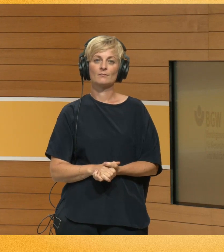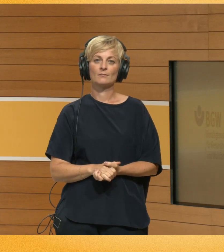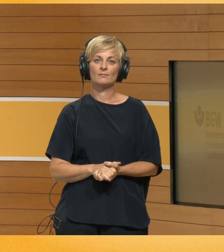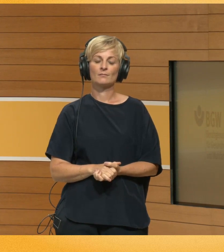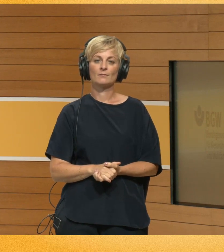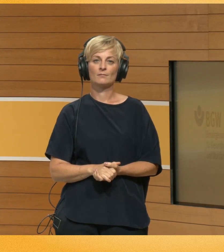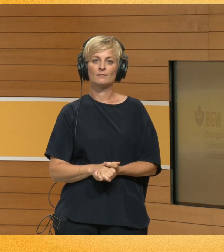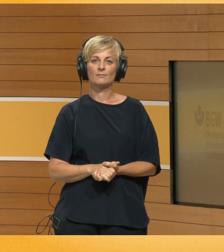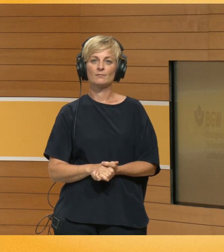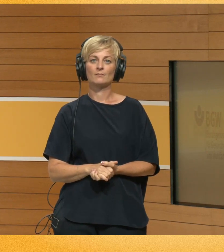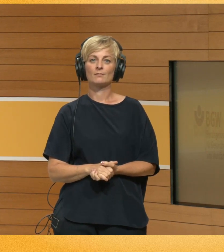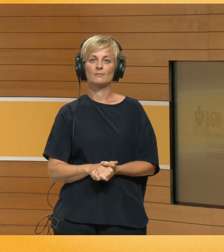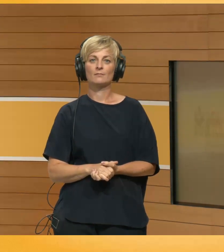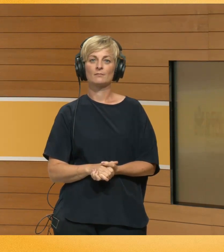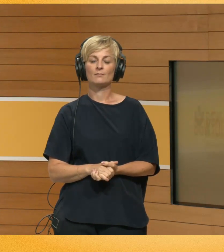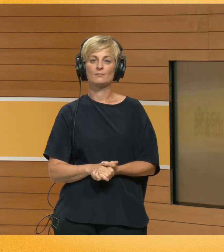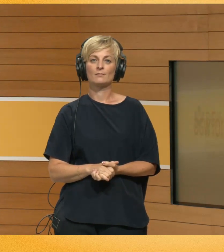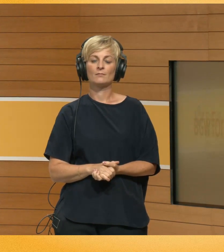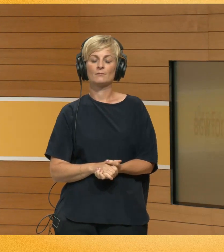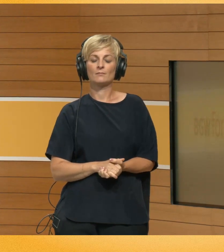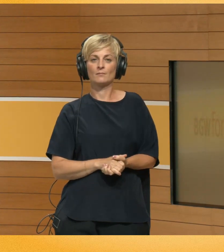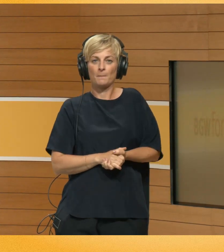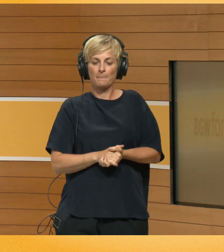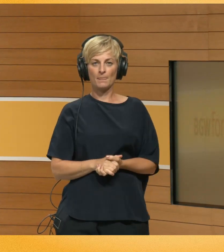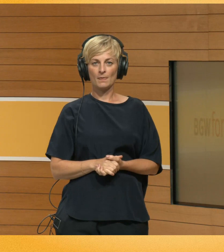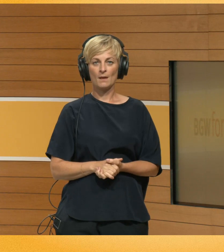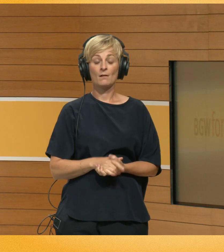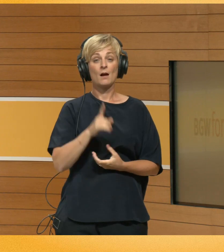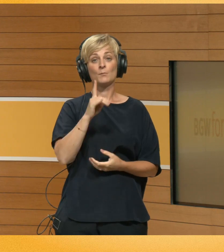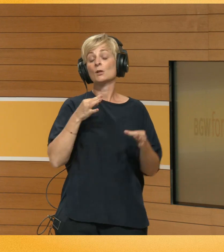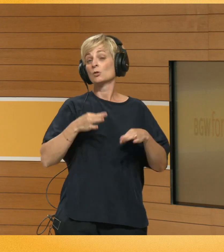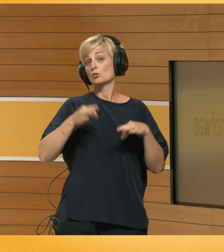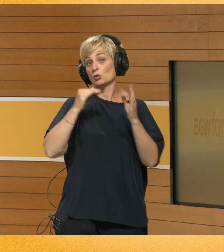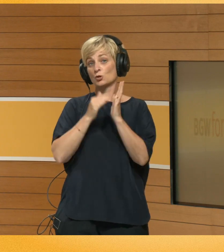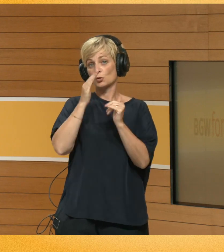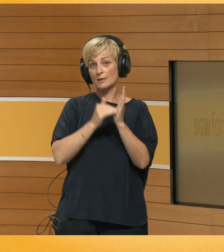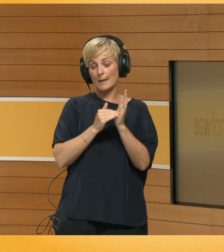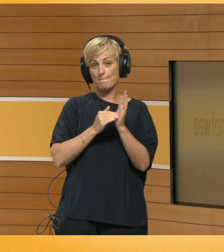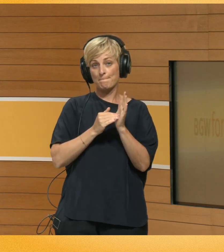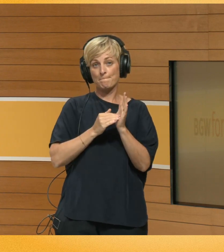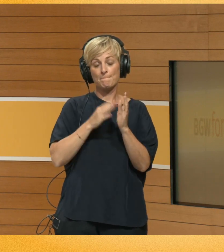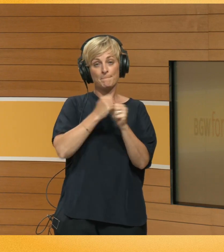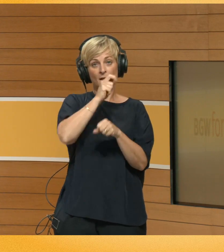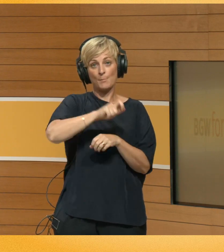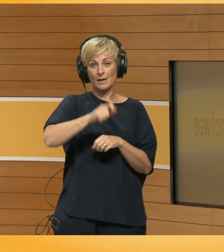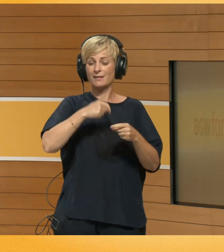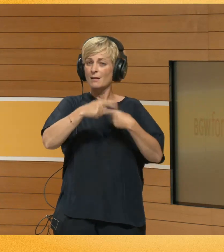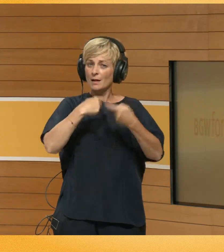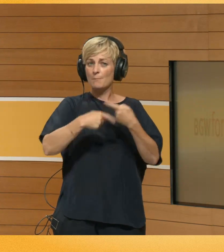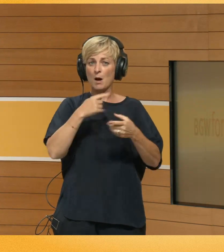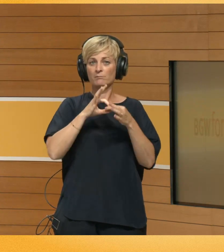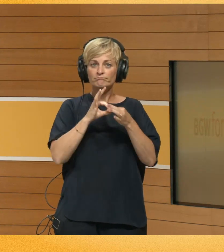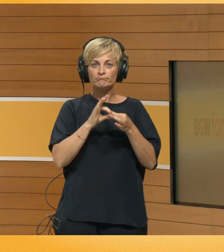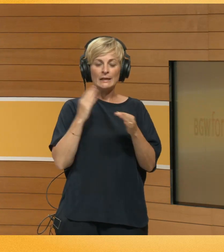in the door. You're still a health worker because you're within a health system. So that's something to think about. Some references. I can share